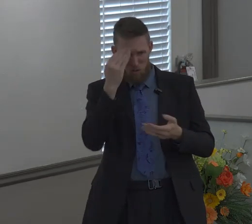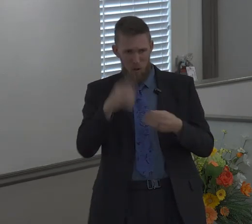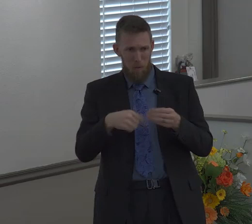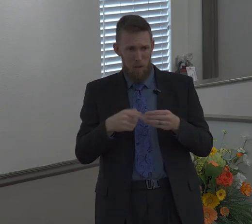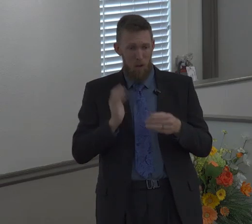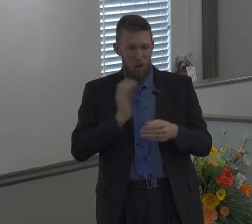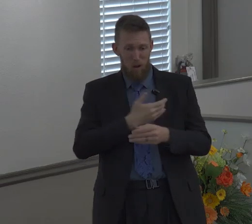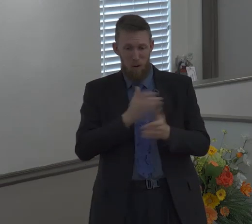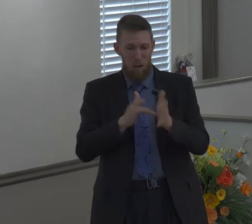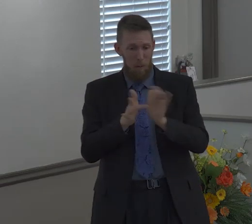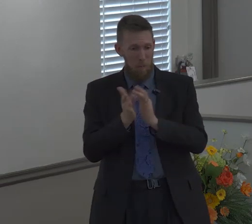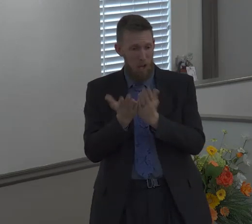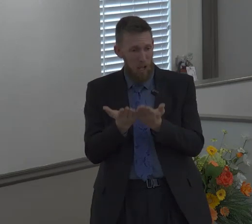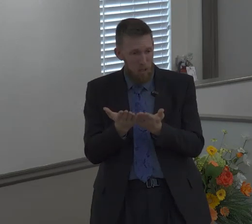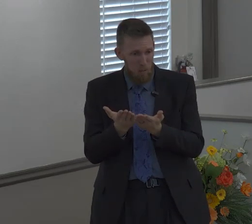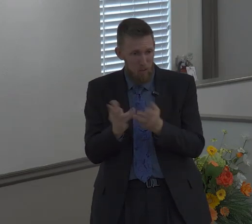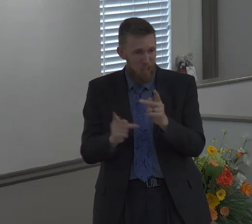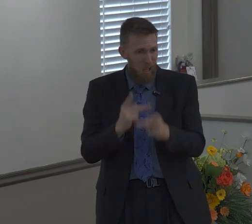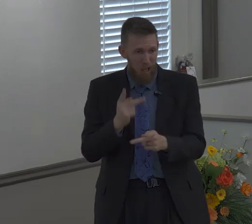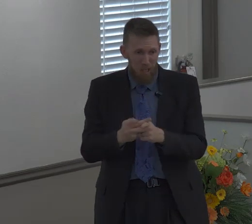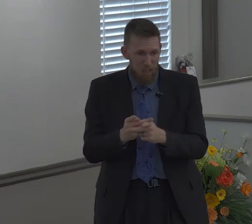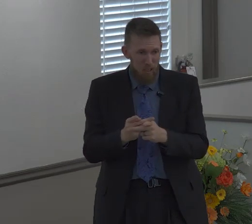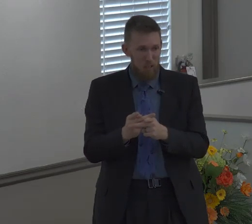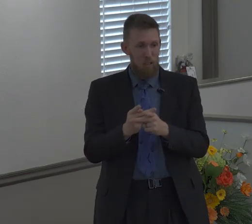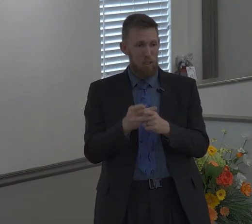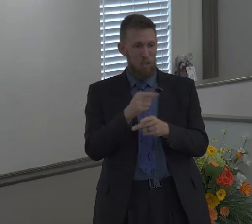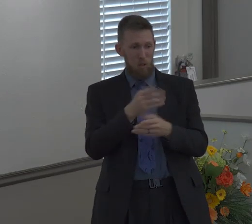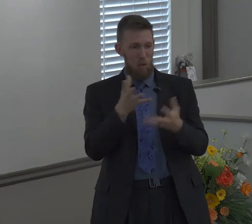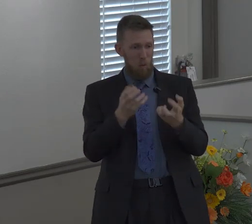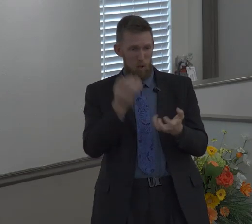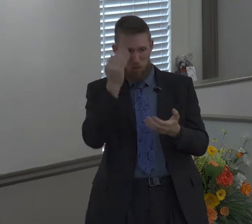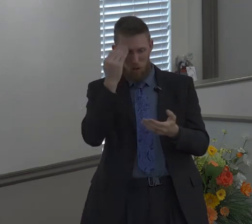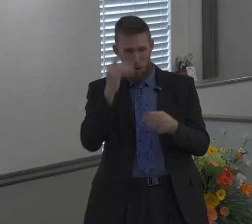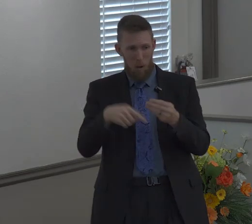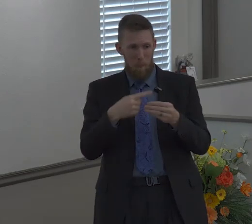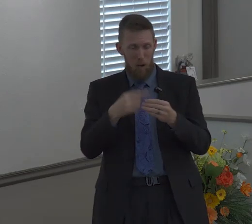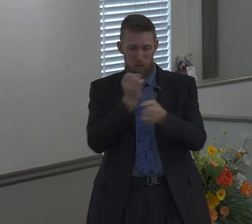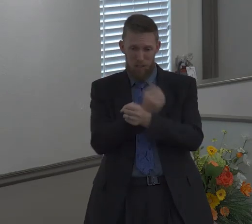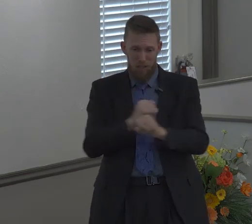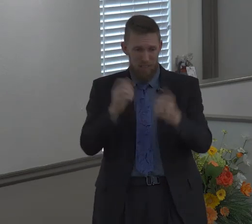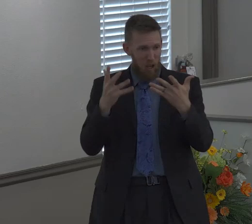Don't you want to know what we believe about salvation? Don't you want to know what we believe about